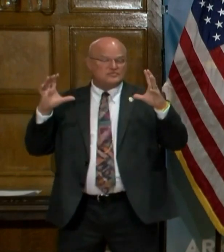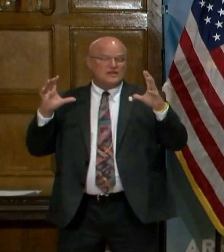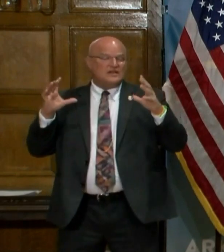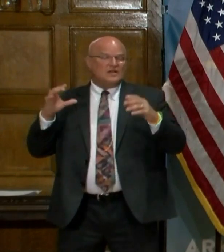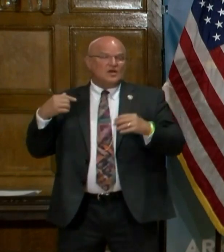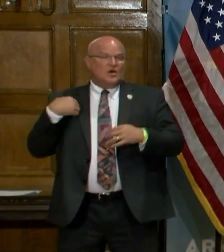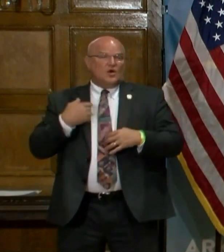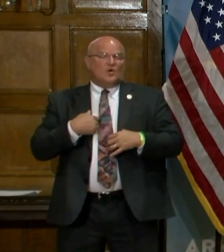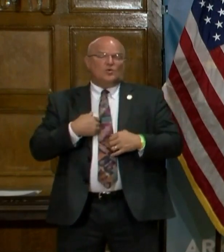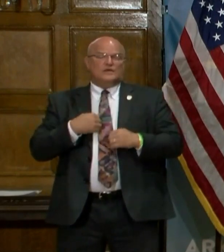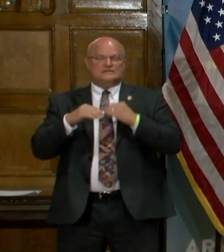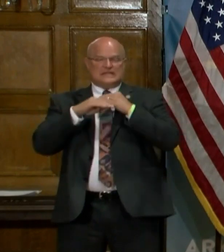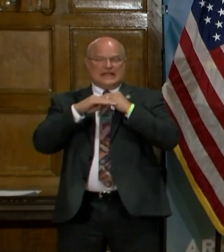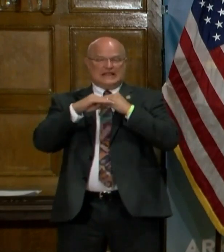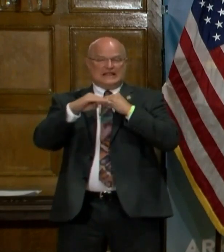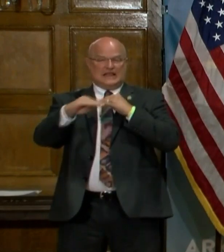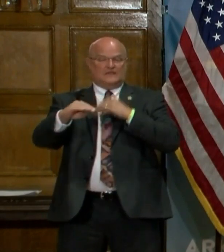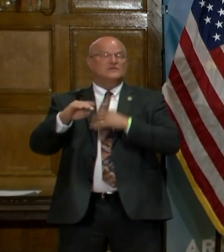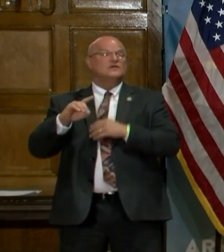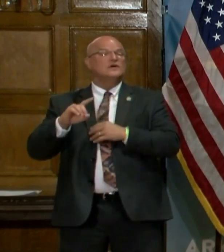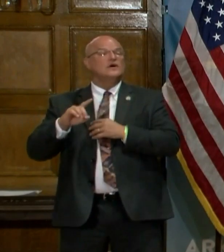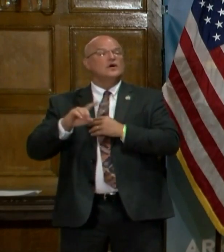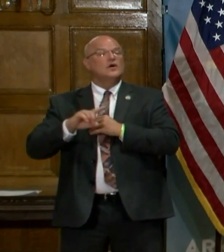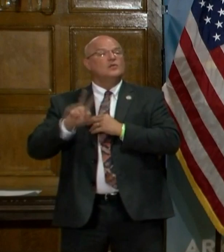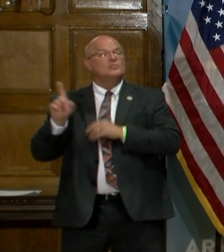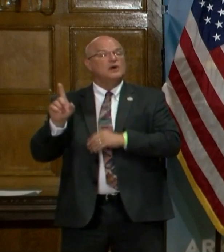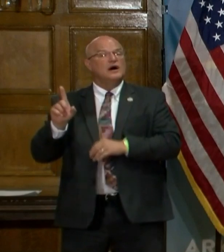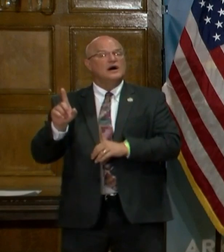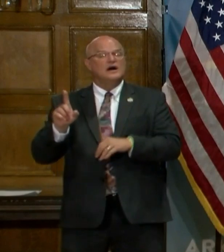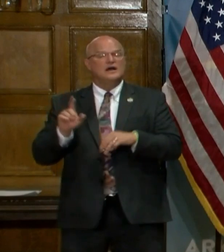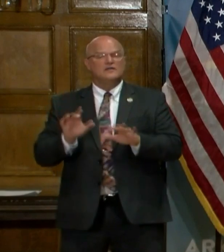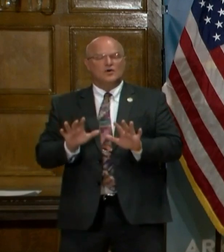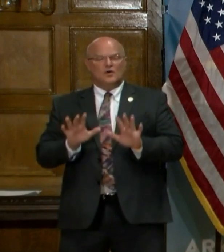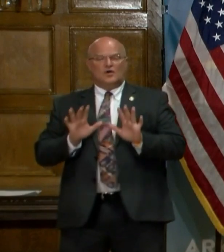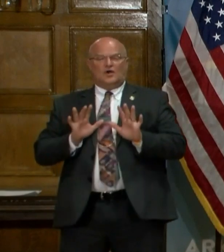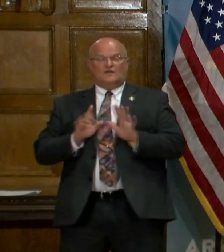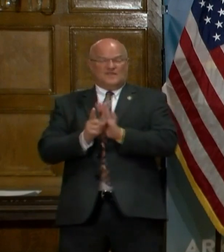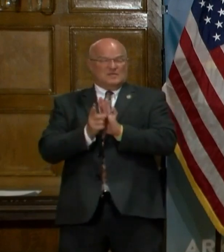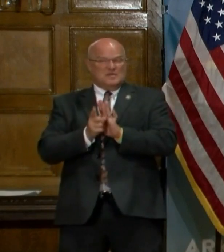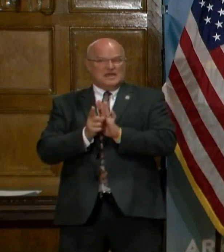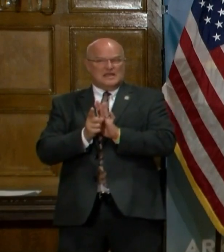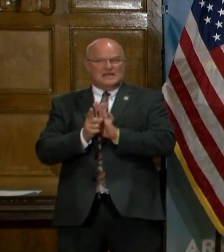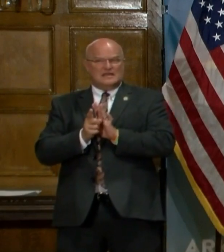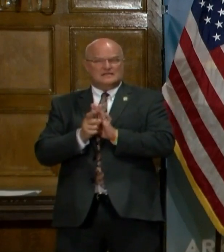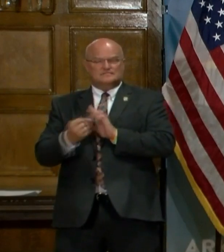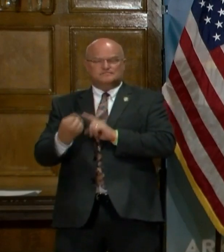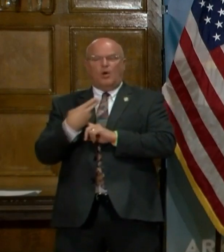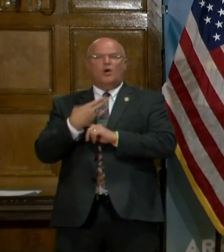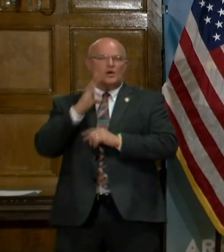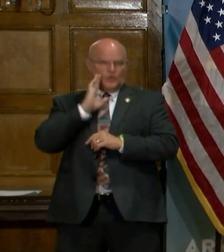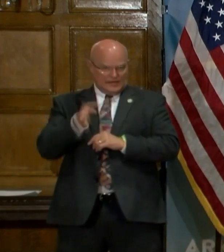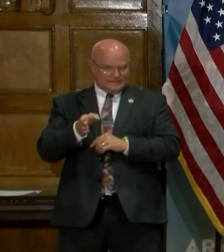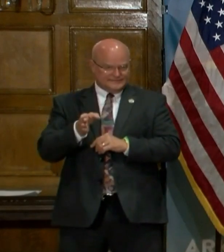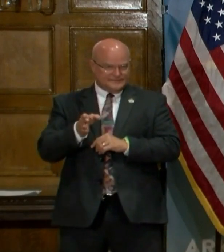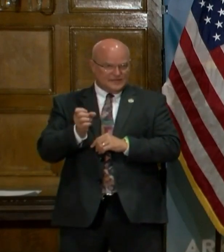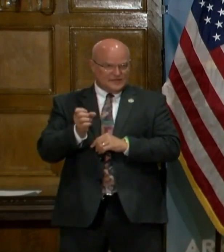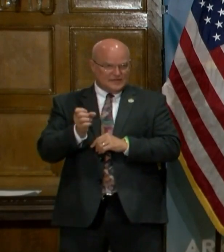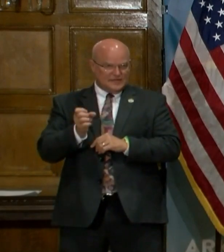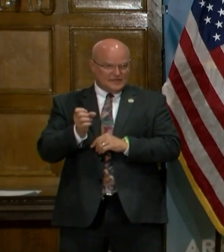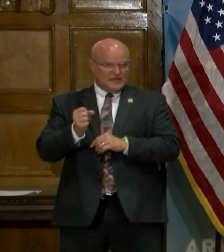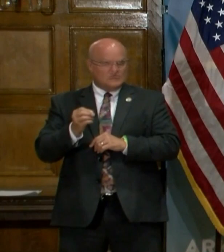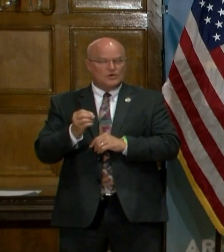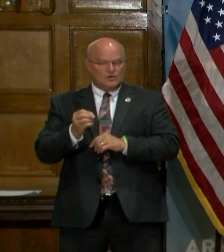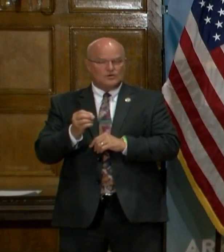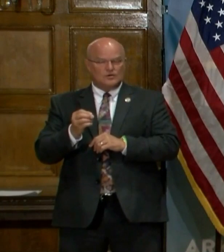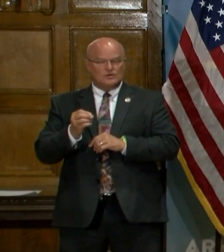circumstances, we're holding our own. But you let up for a minute, it gets the best of us. And so it's a